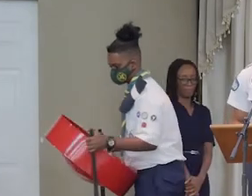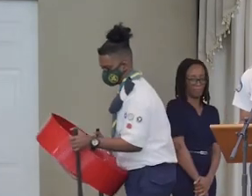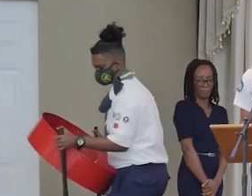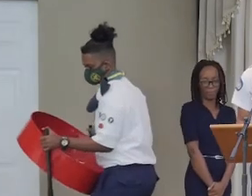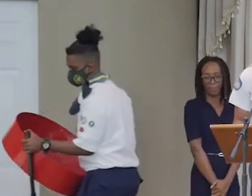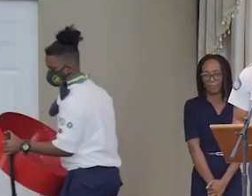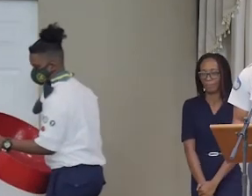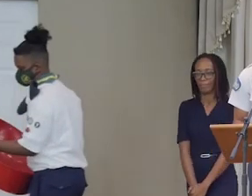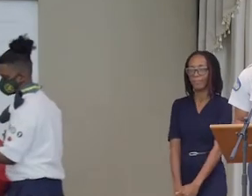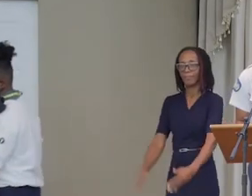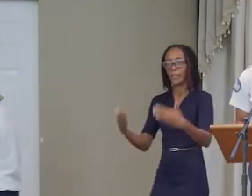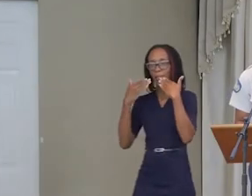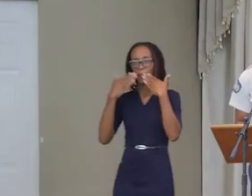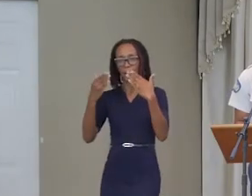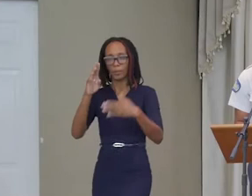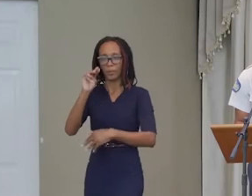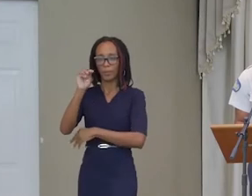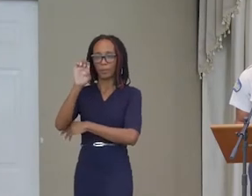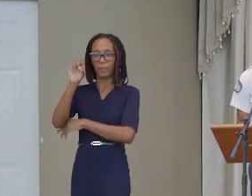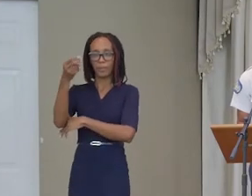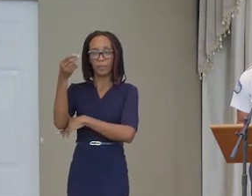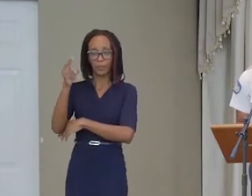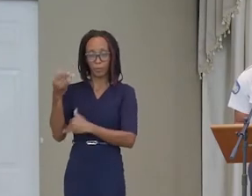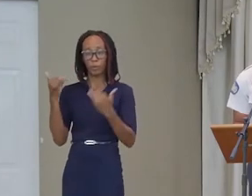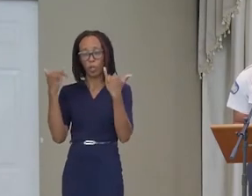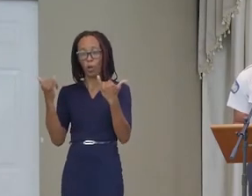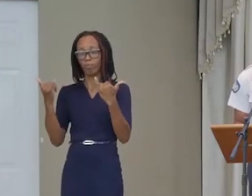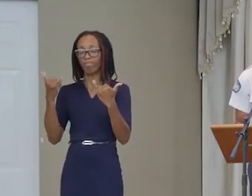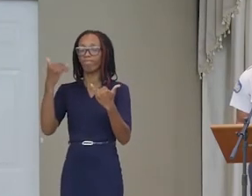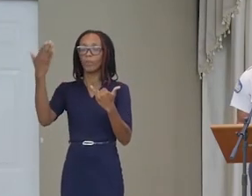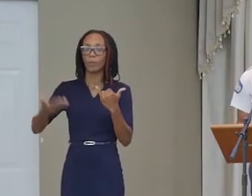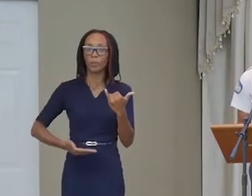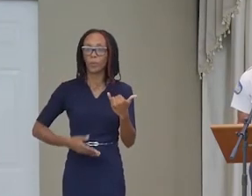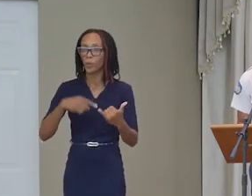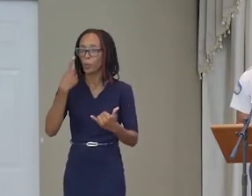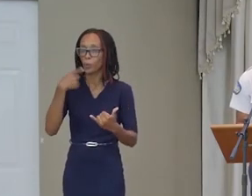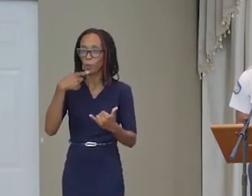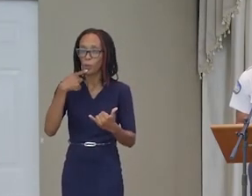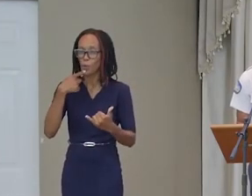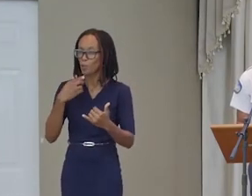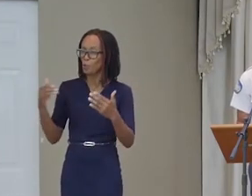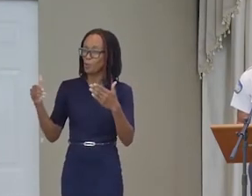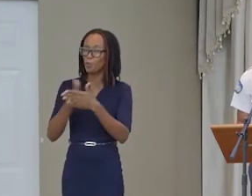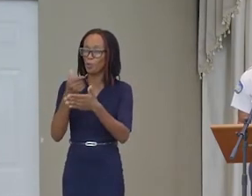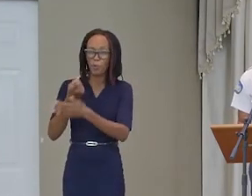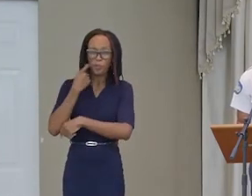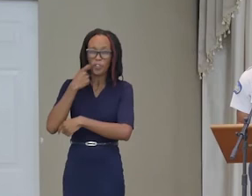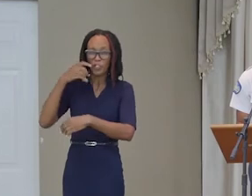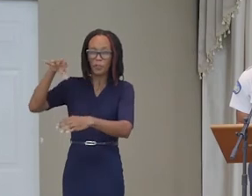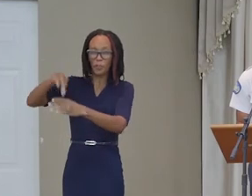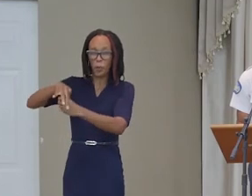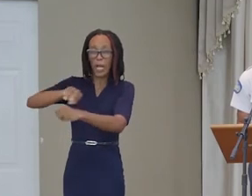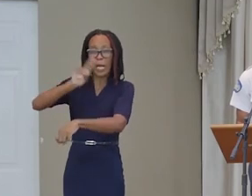So moving along, it is my privilege to welcome to you our newly elected National